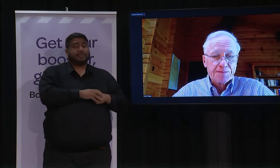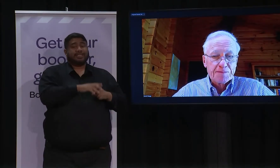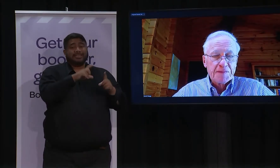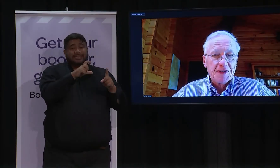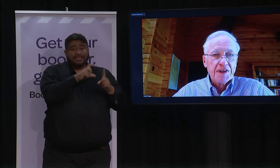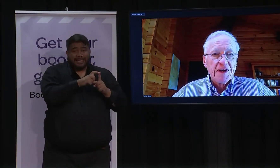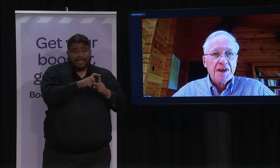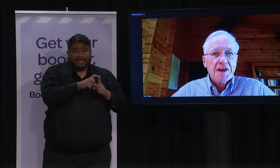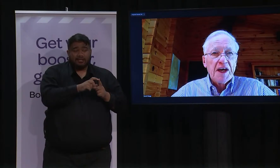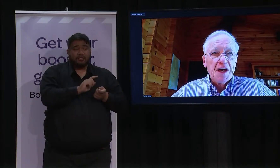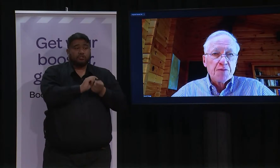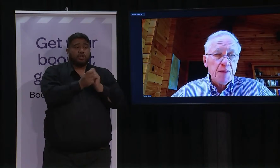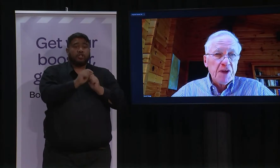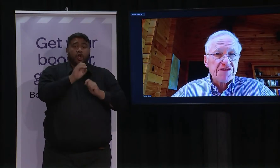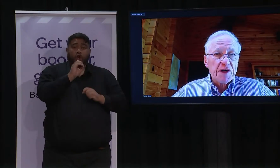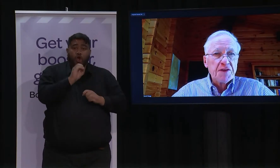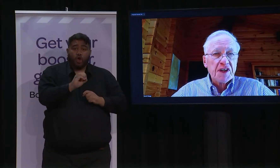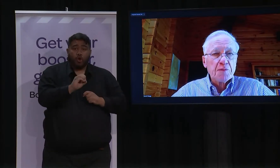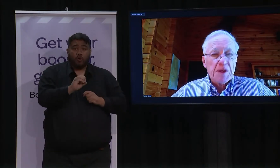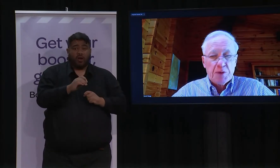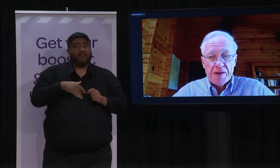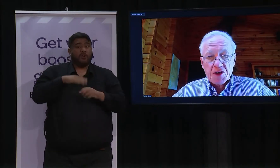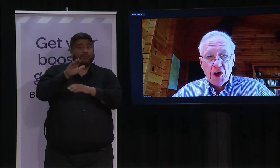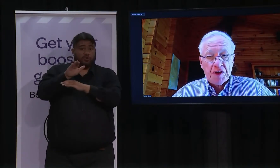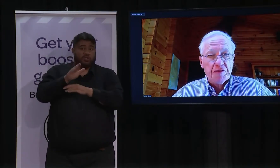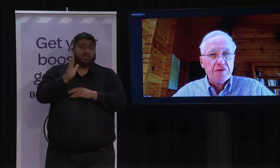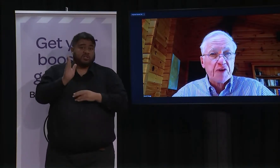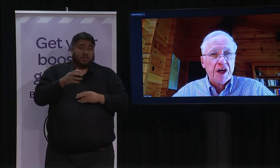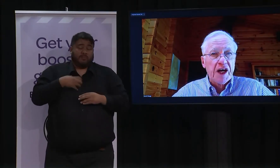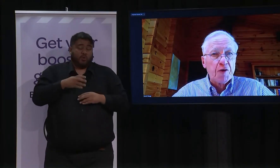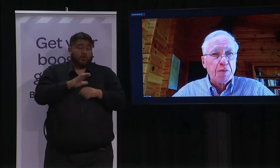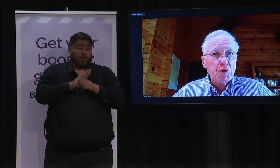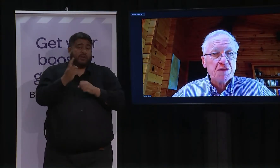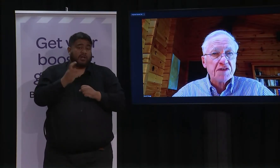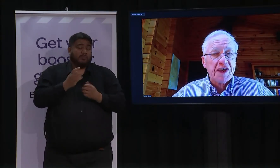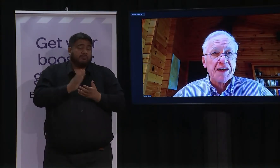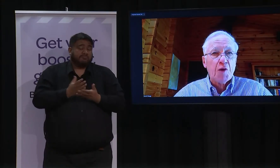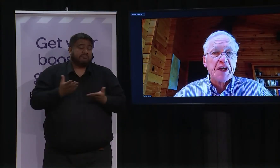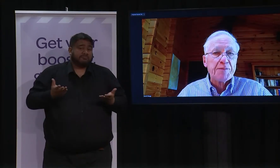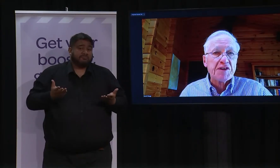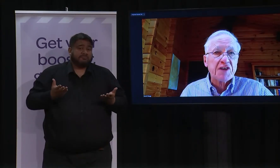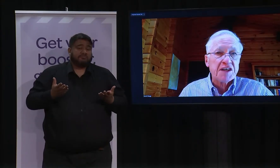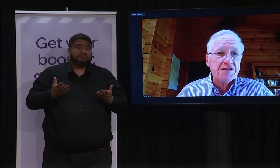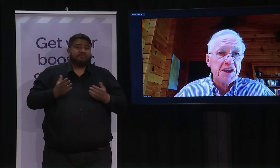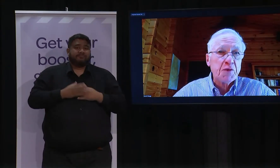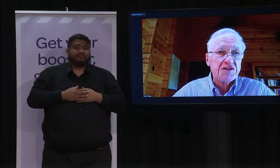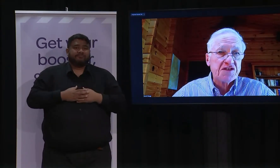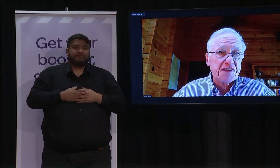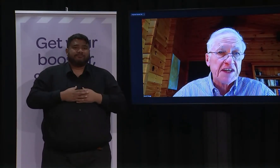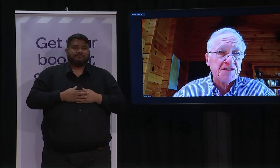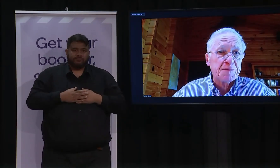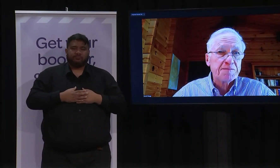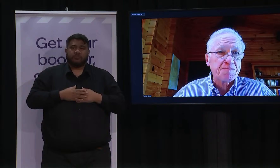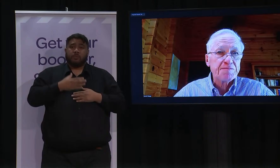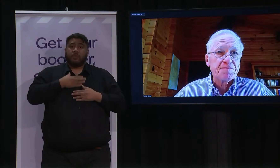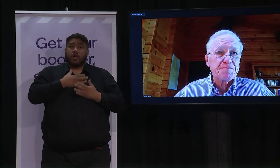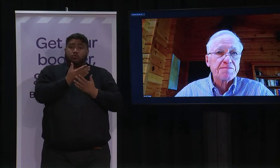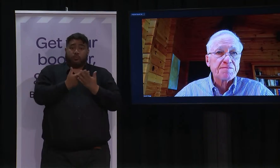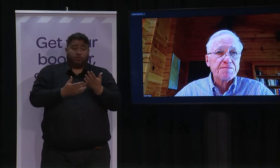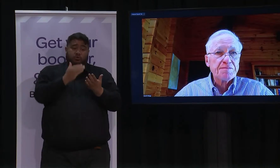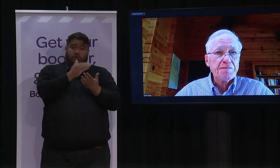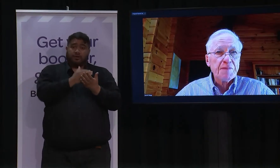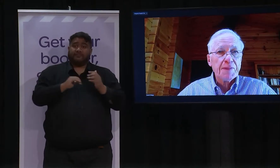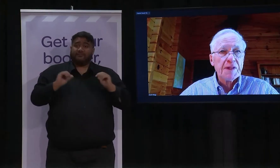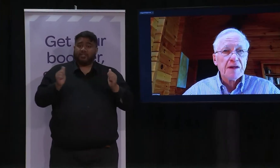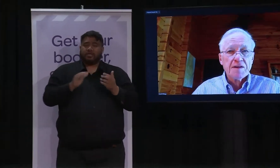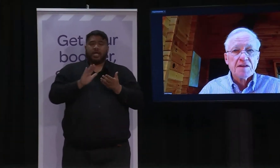year. And Prime Minister, I think people have a copy of our report, and I'll be happy to answer any questions later.